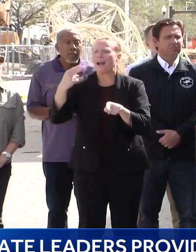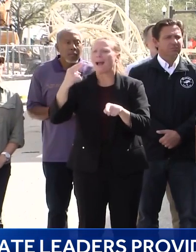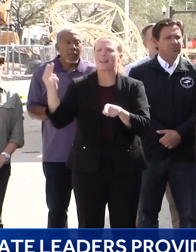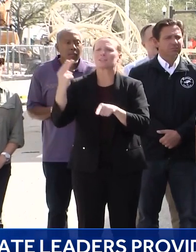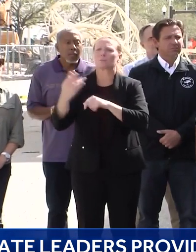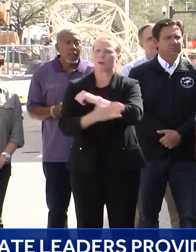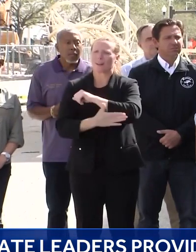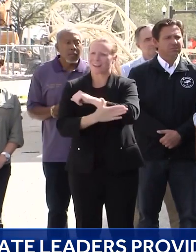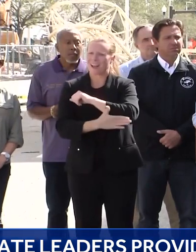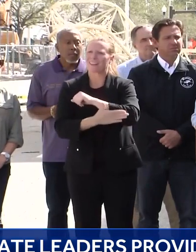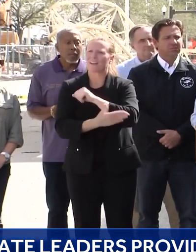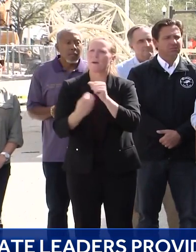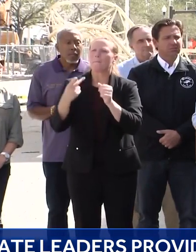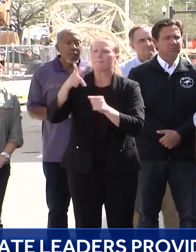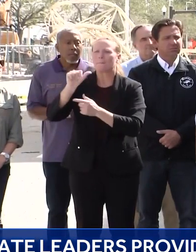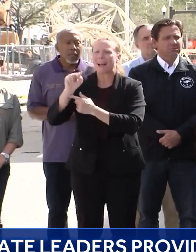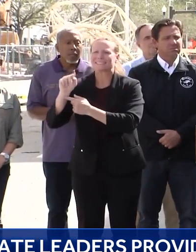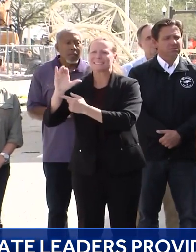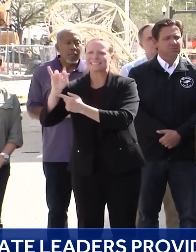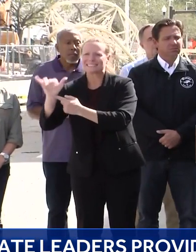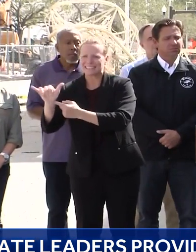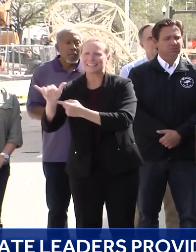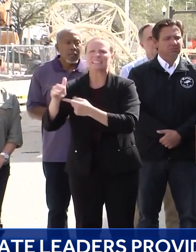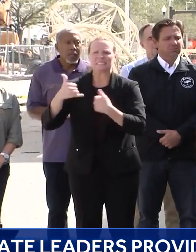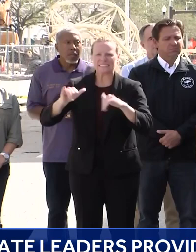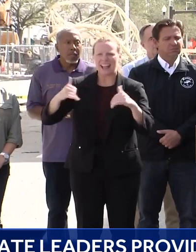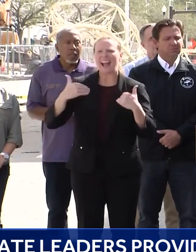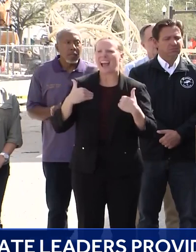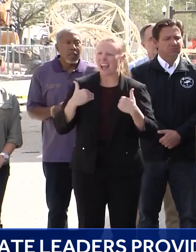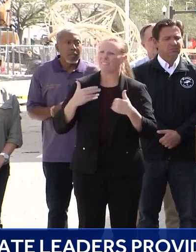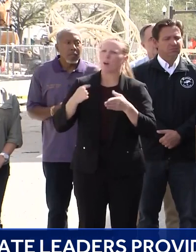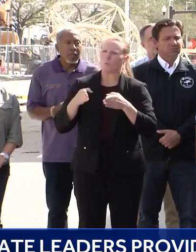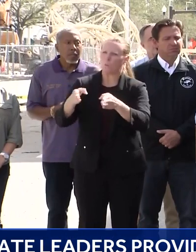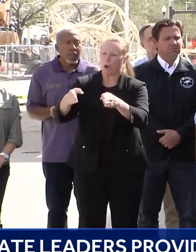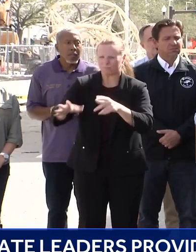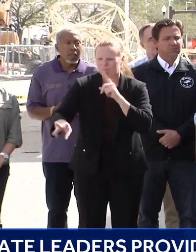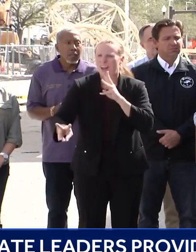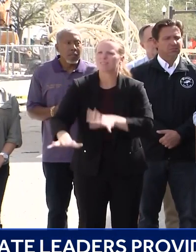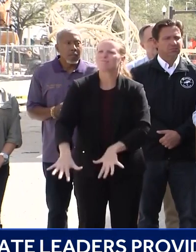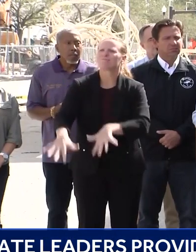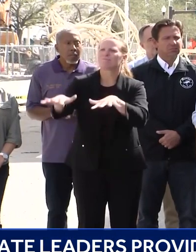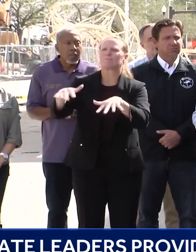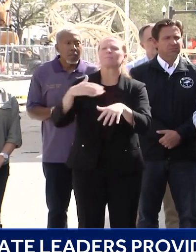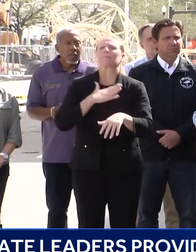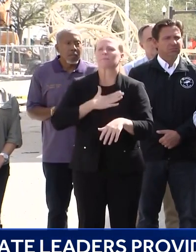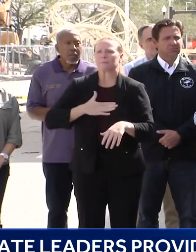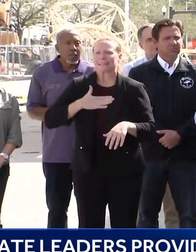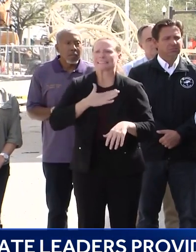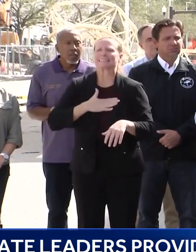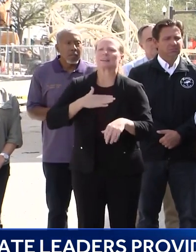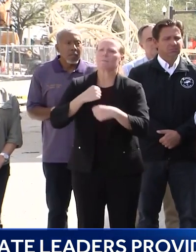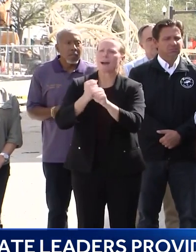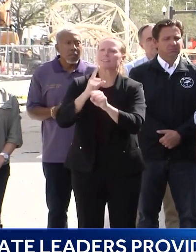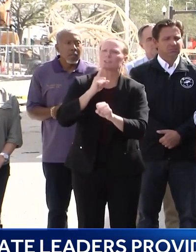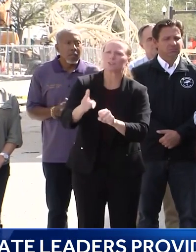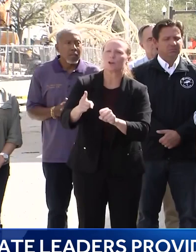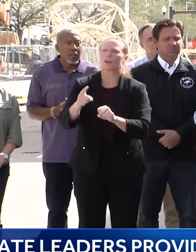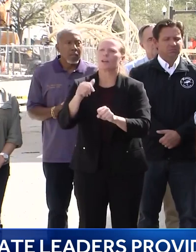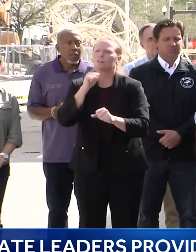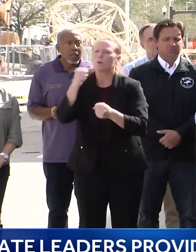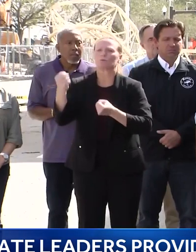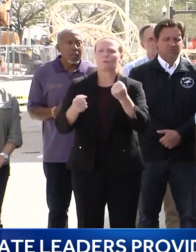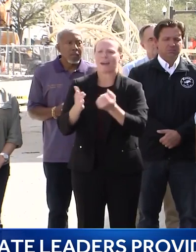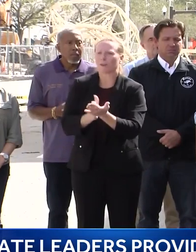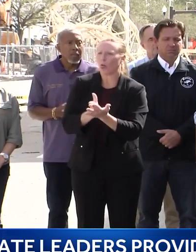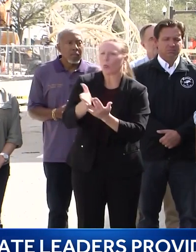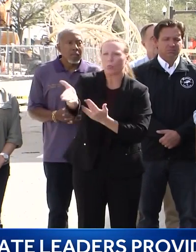Plant City area, we do have some roads that are still flooded. Please make sure you do not drive through flooded areas.